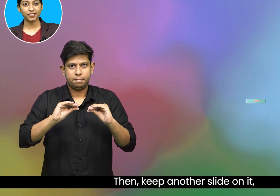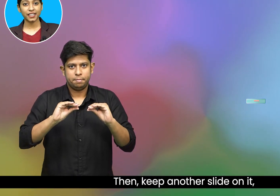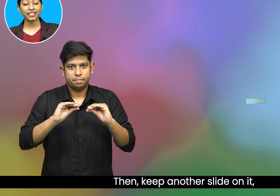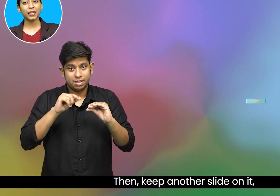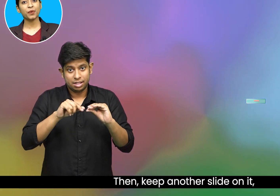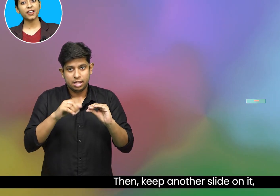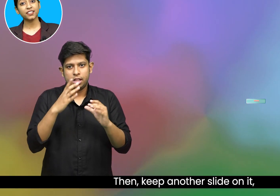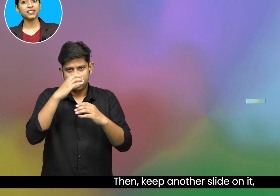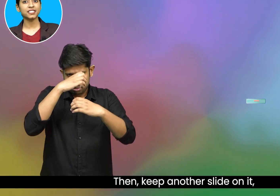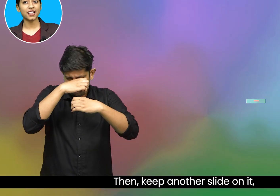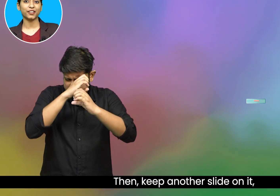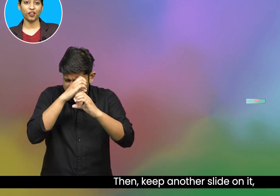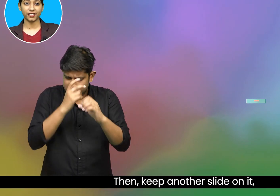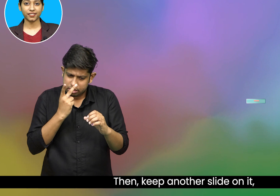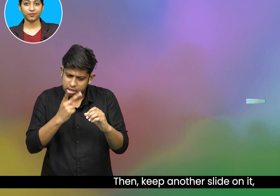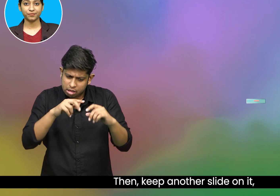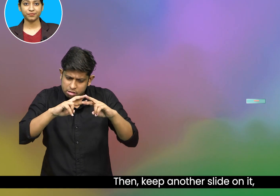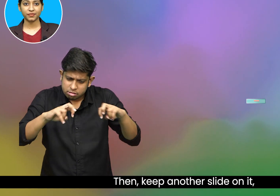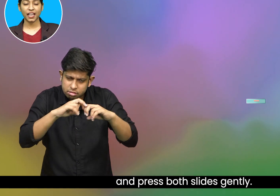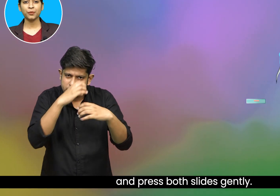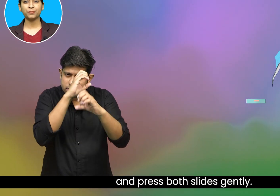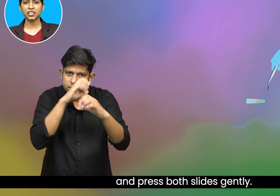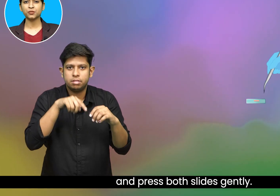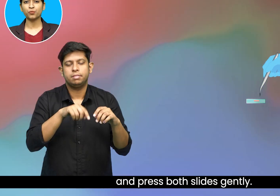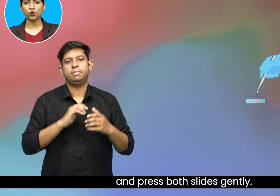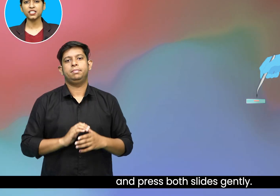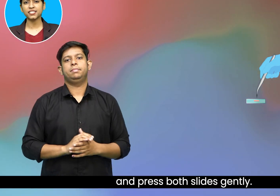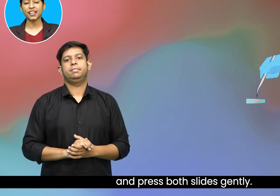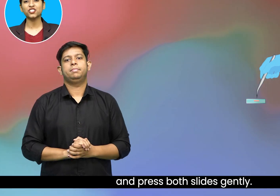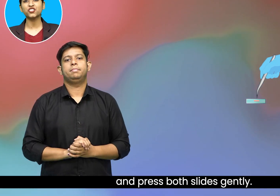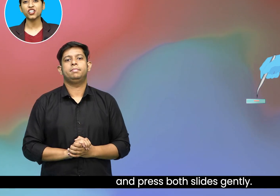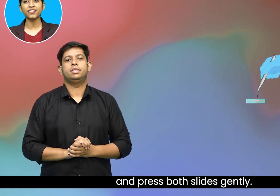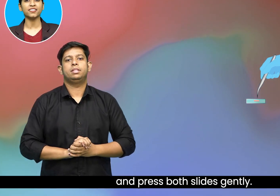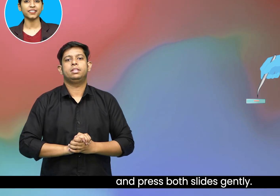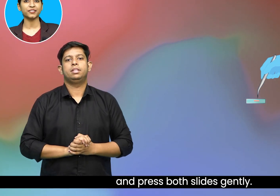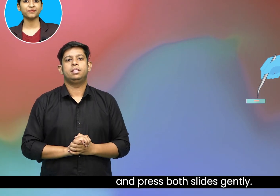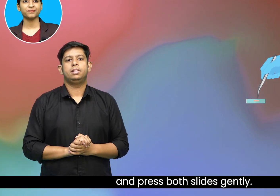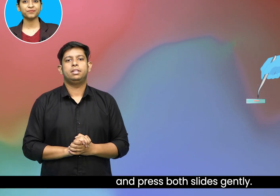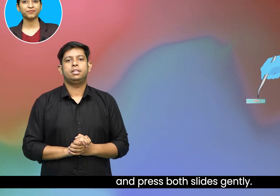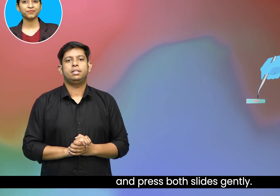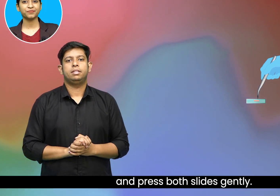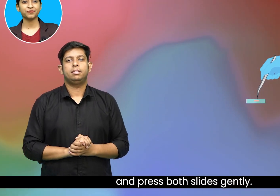Then keep another slide on it and press both the slides gently.